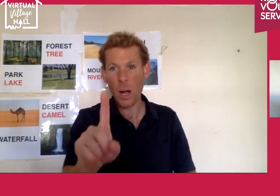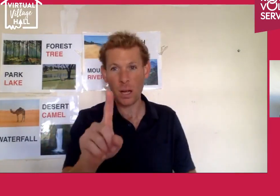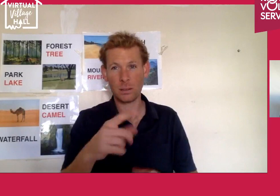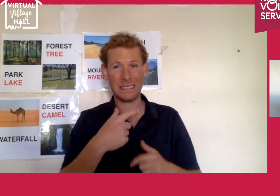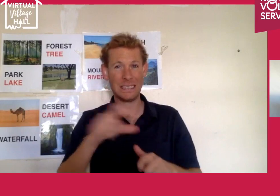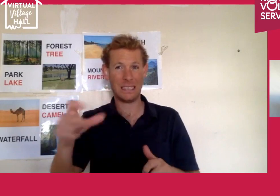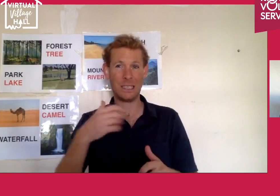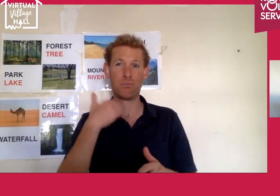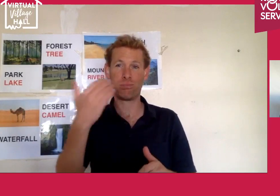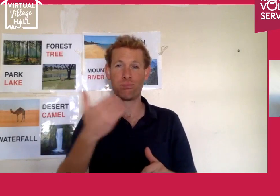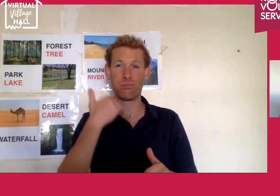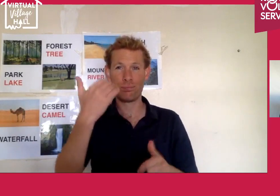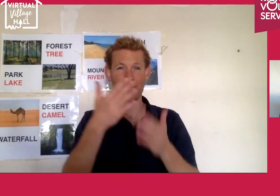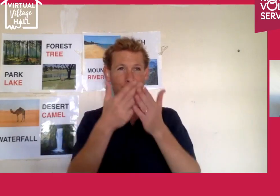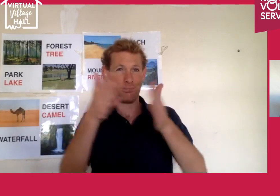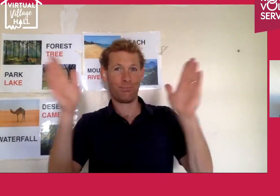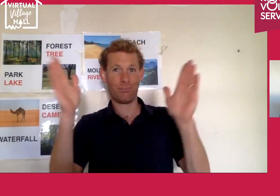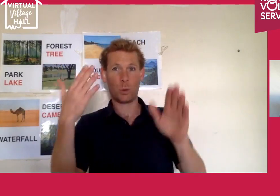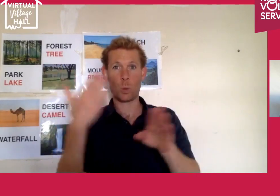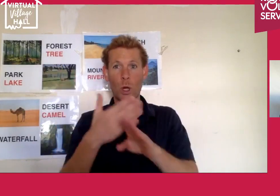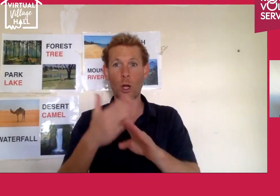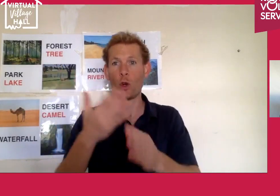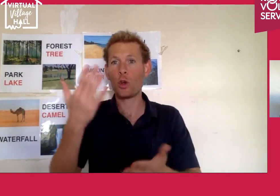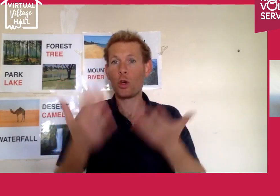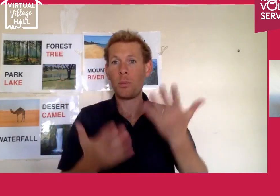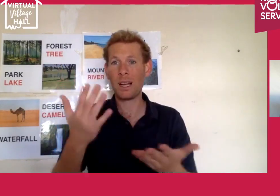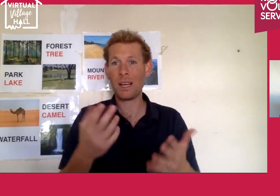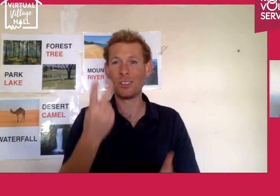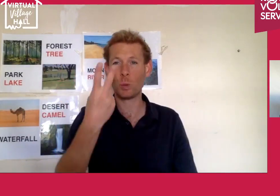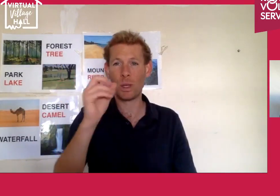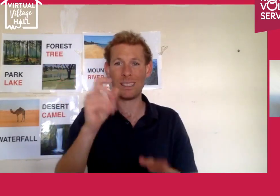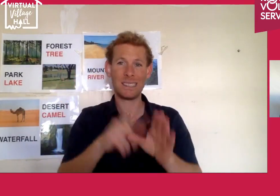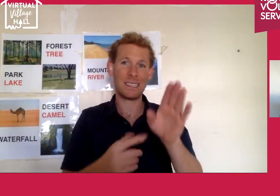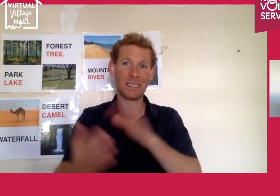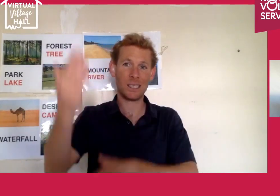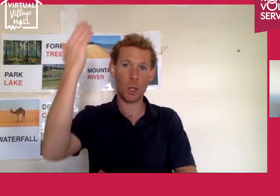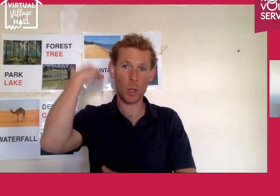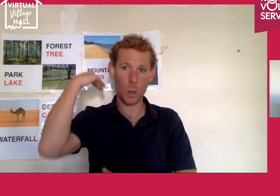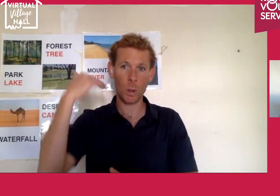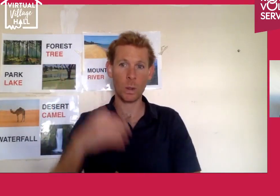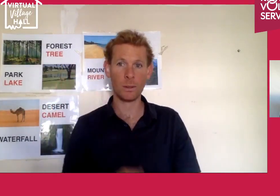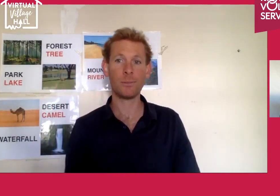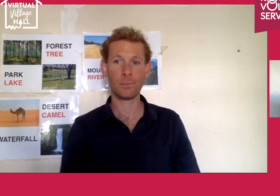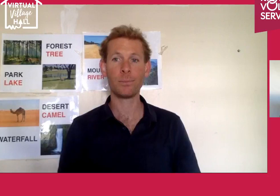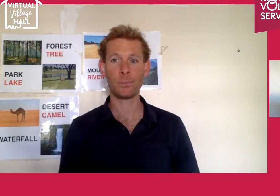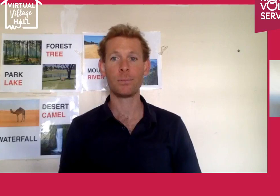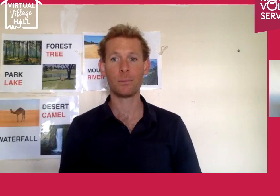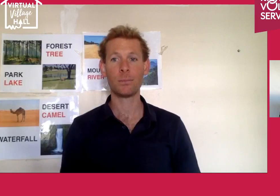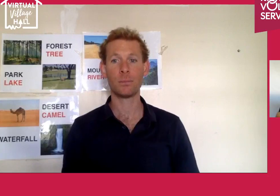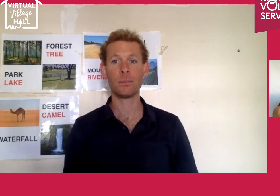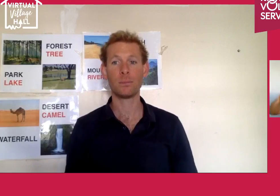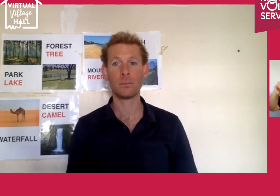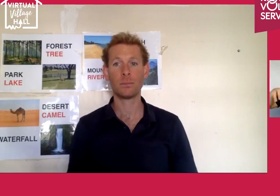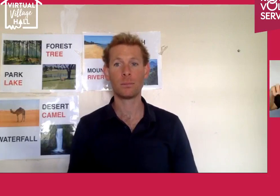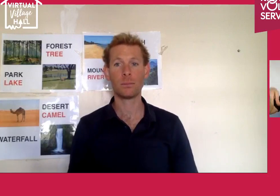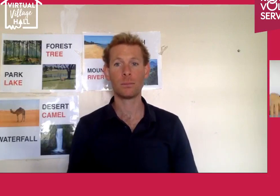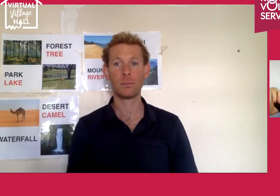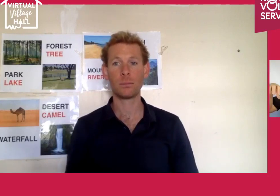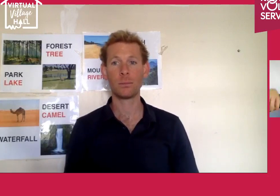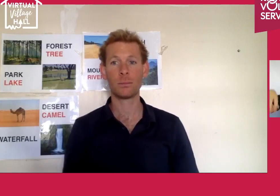allow for it. But there are still lots and lots of people in employment now that